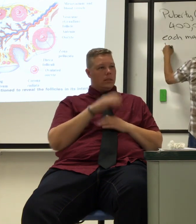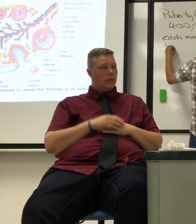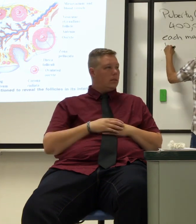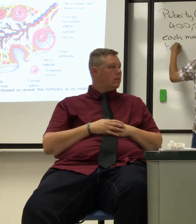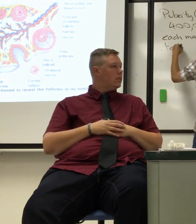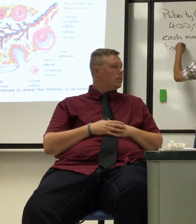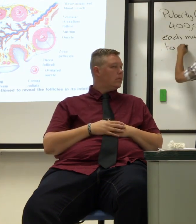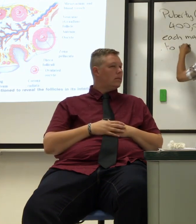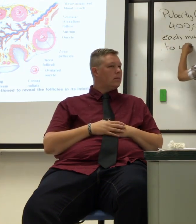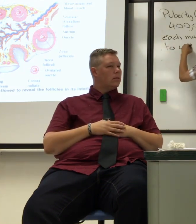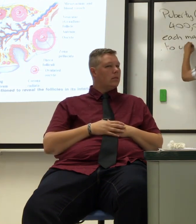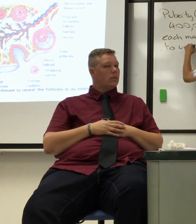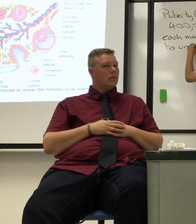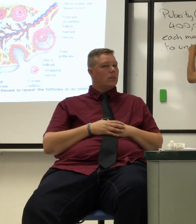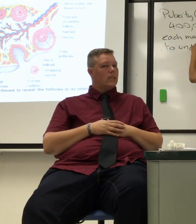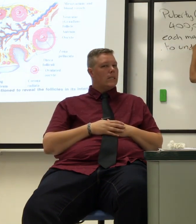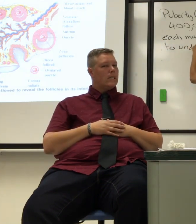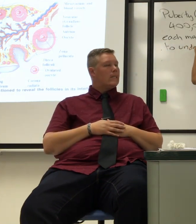Select 20 to